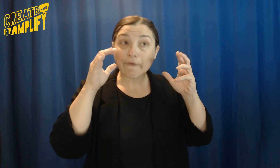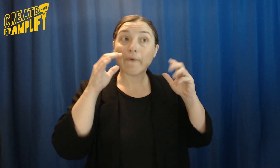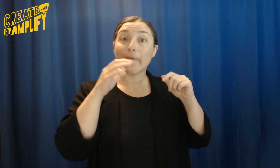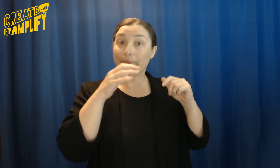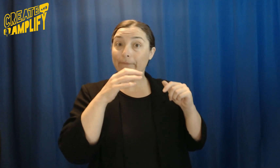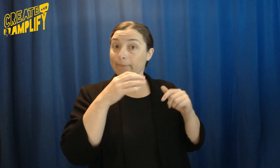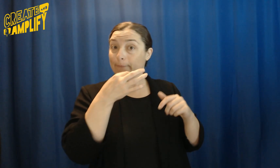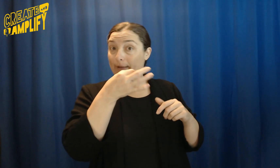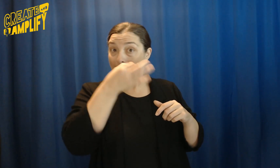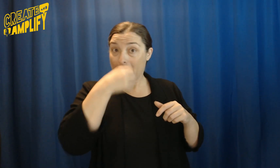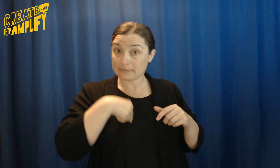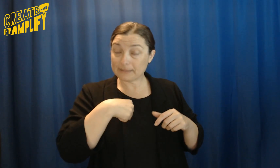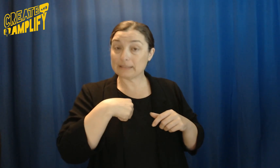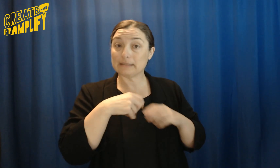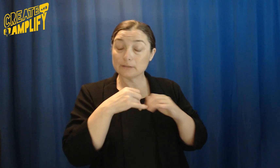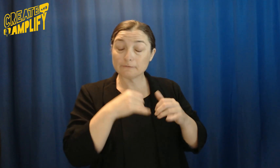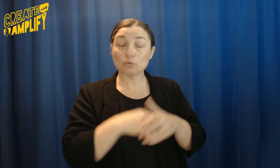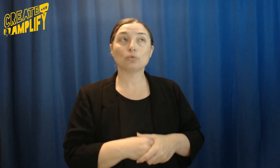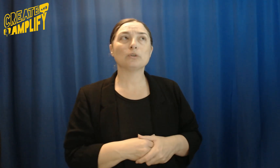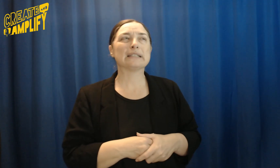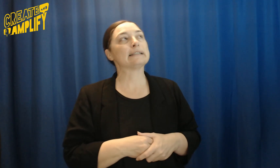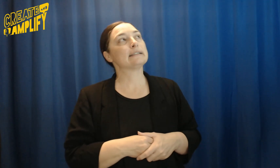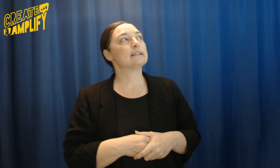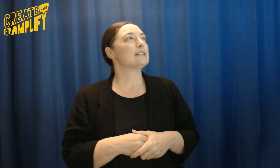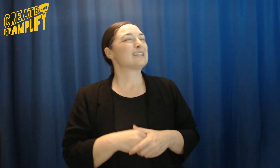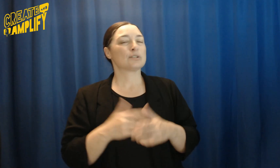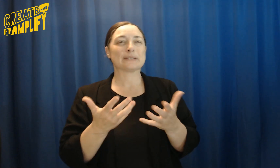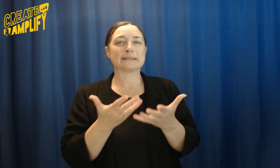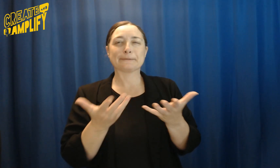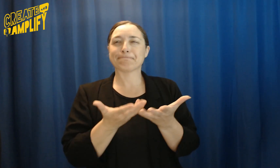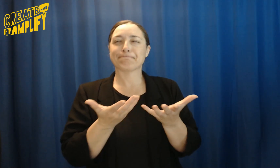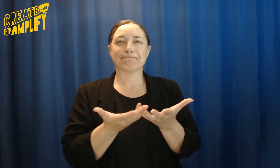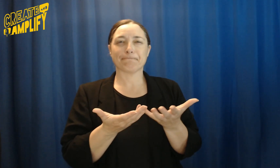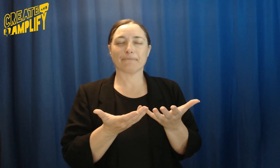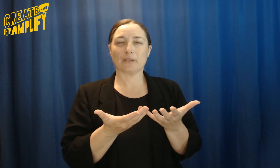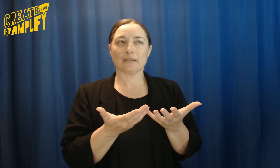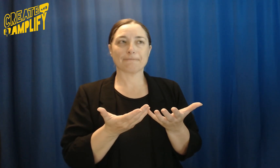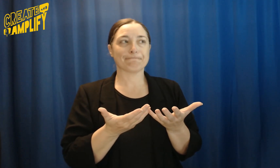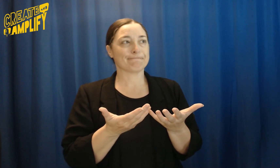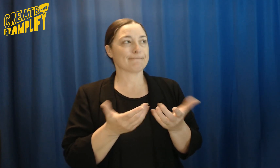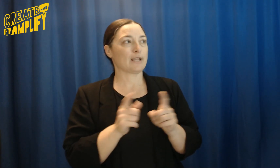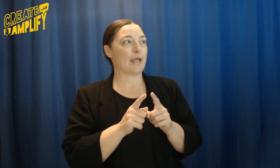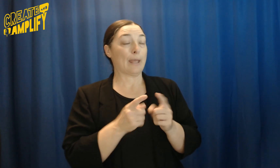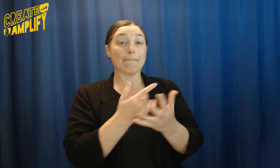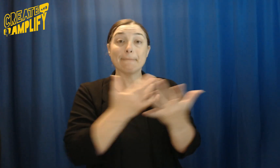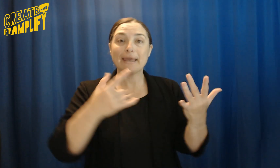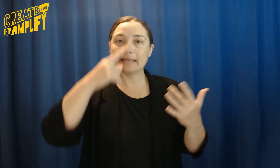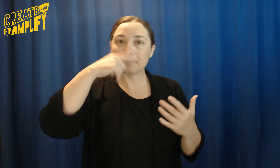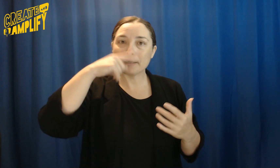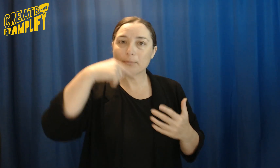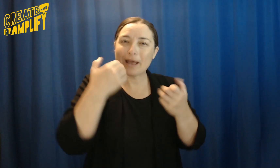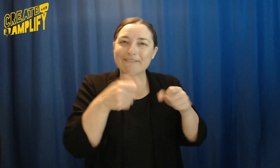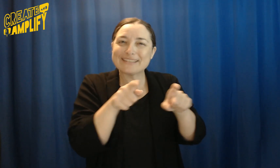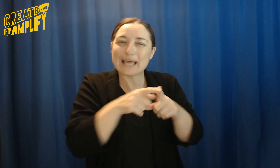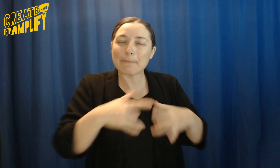into, is it the zeitgeist? Is that the word? It's tapping into what a lot of people are feeling but haven't necessarily overted to